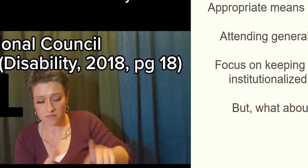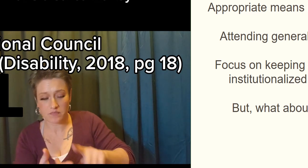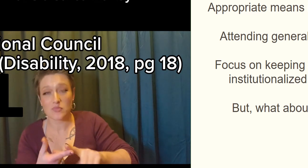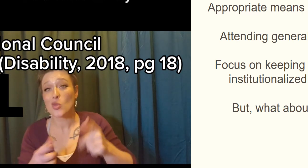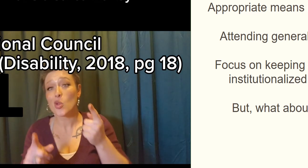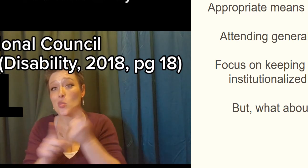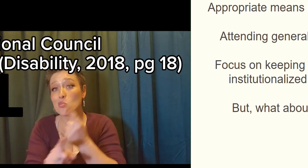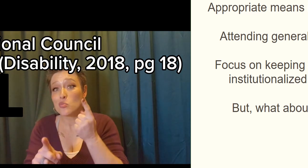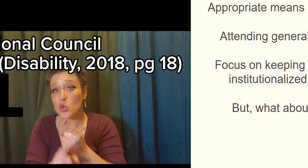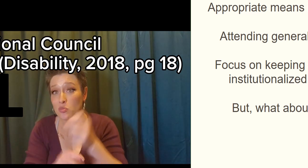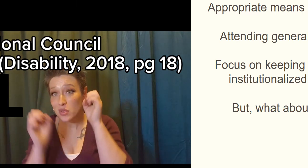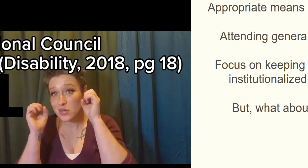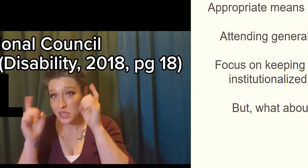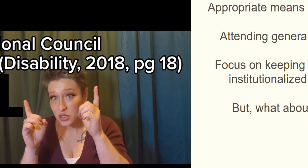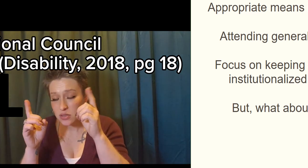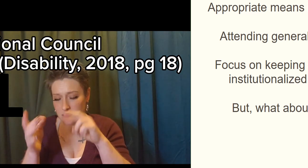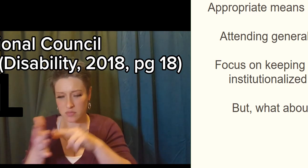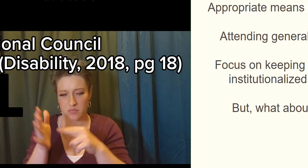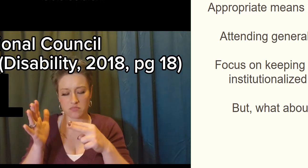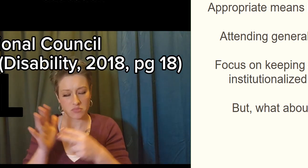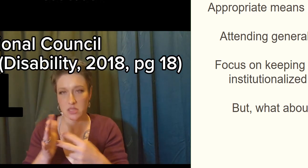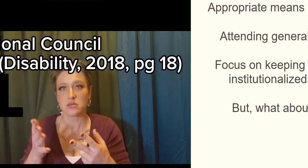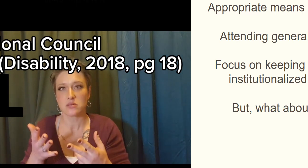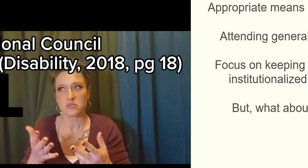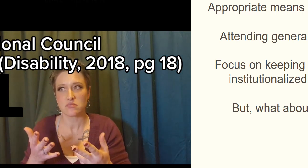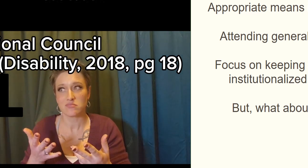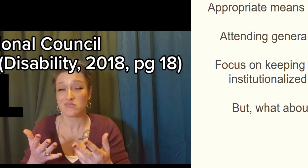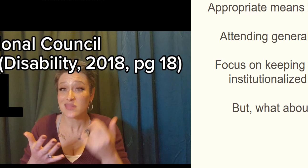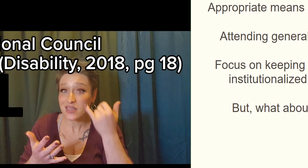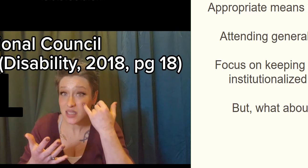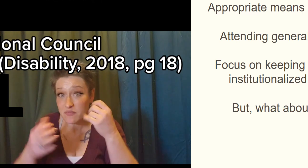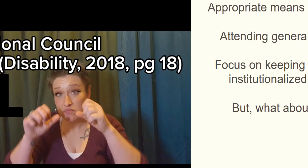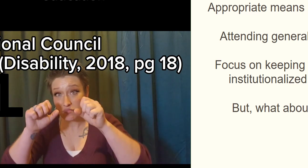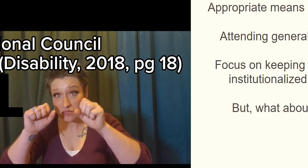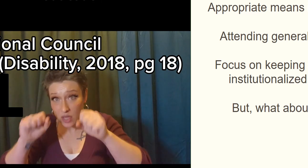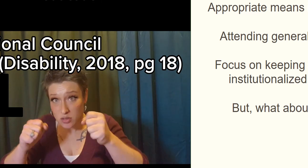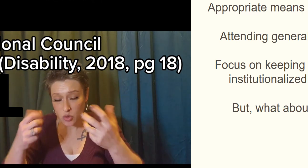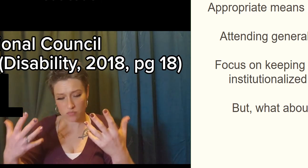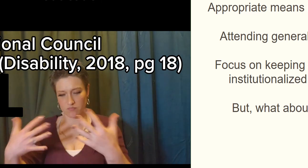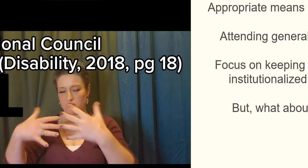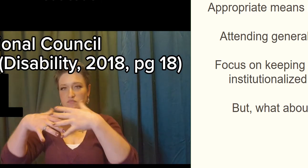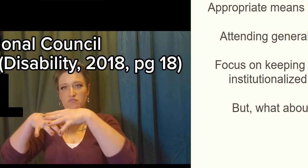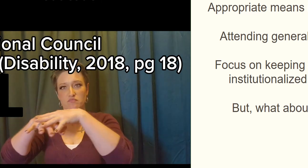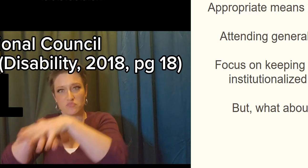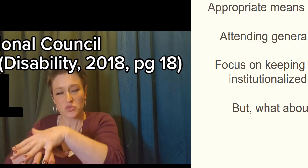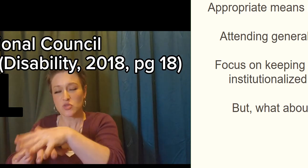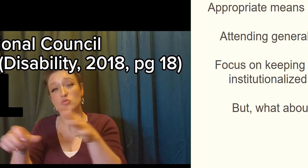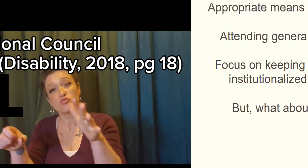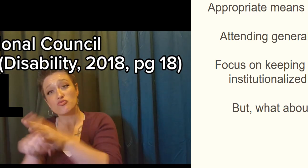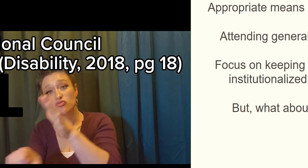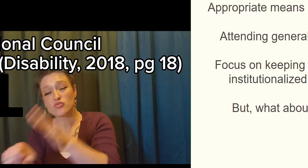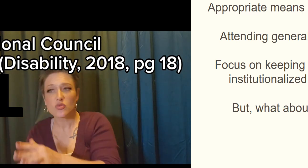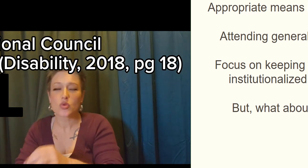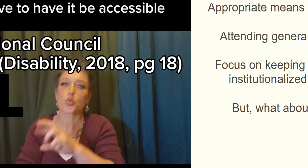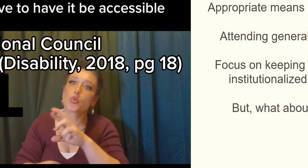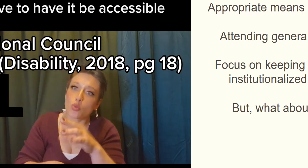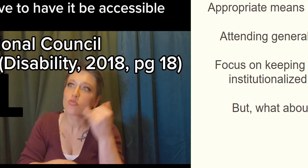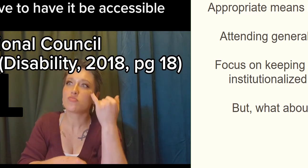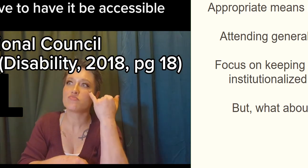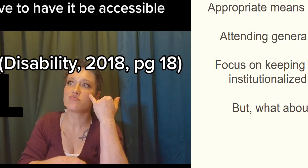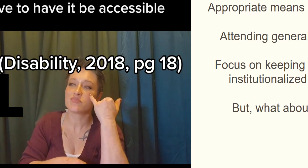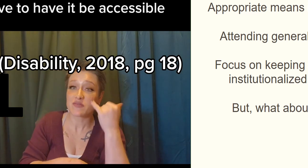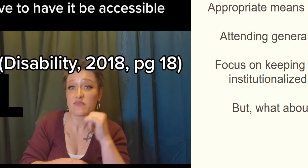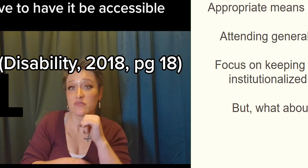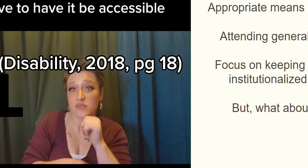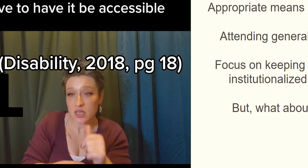this district money, so you're going to have to pay for it. It also means that public education, if they're going to a